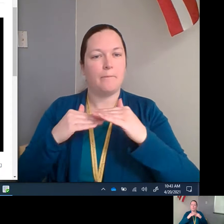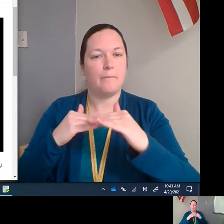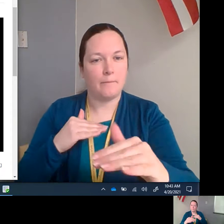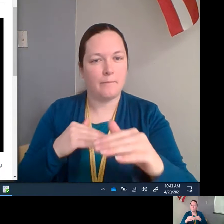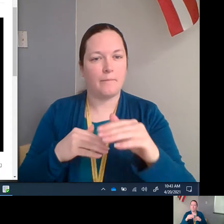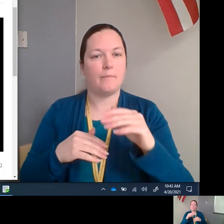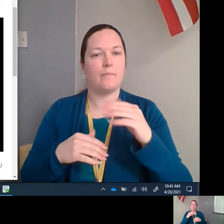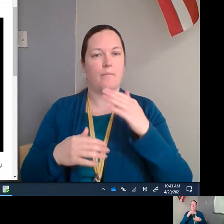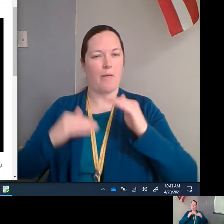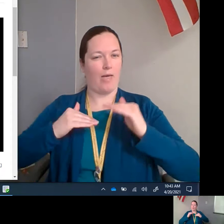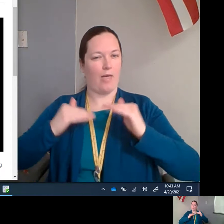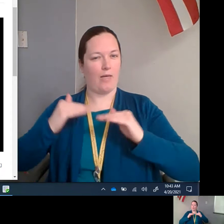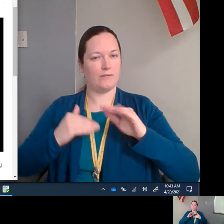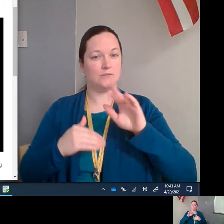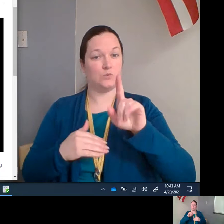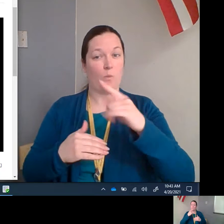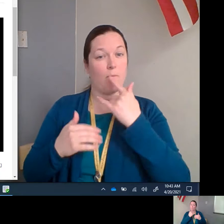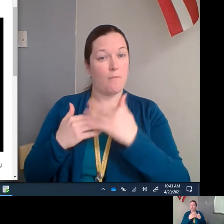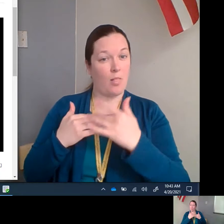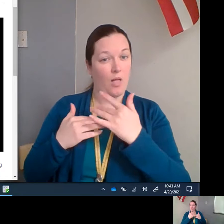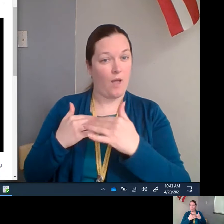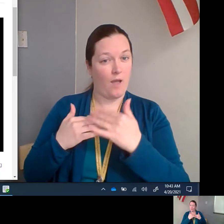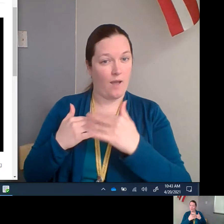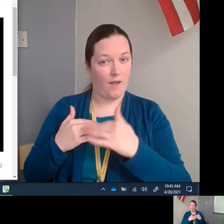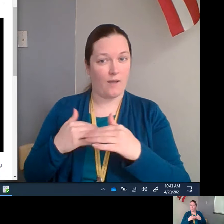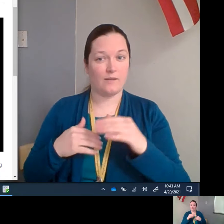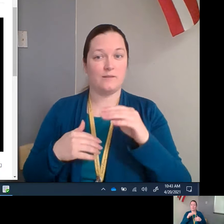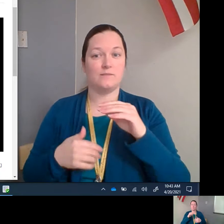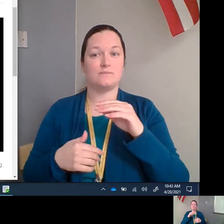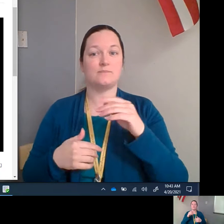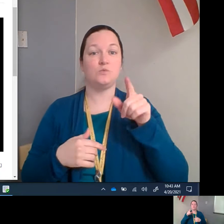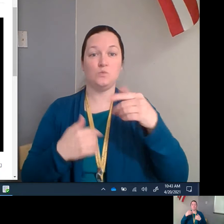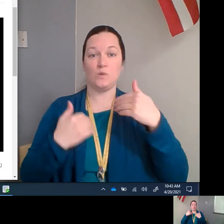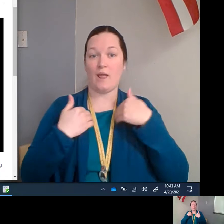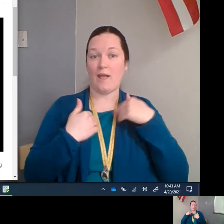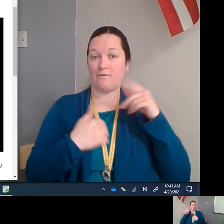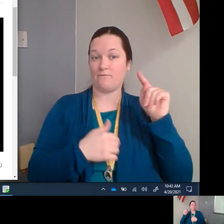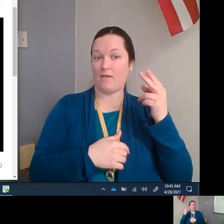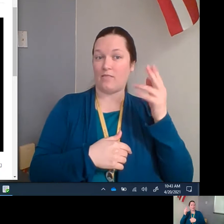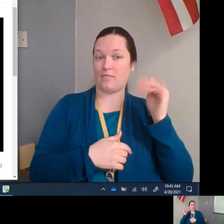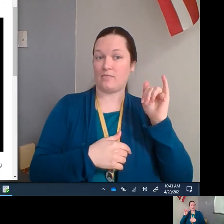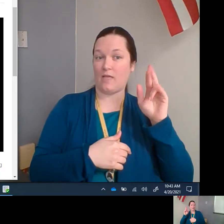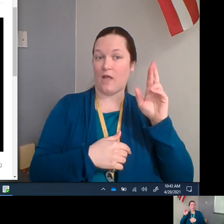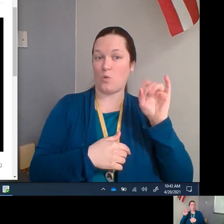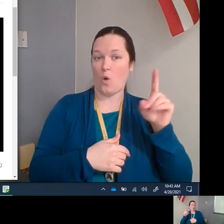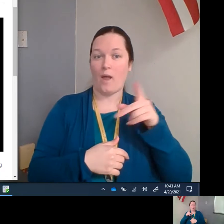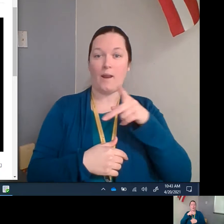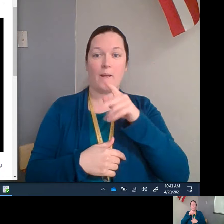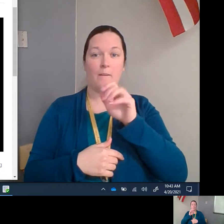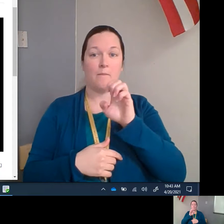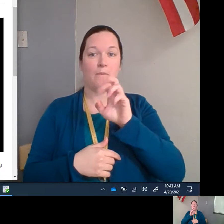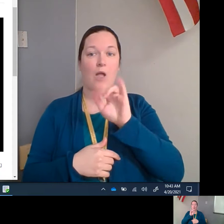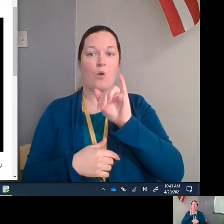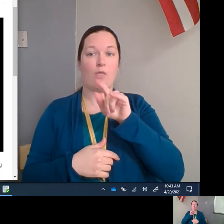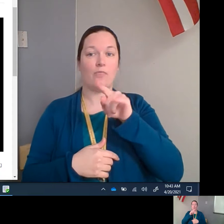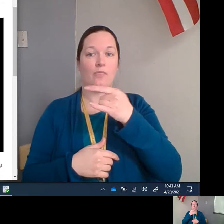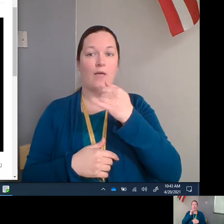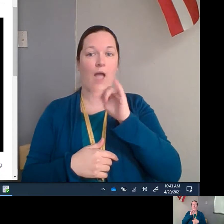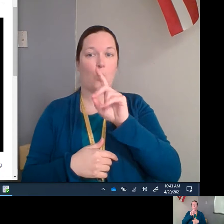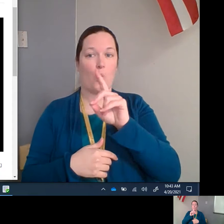blood calcium we have. So a quick example of that, we have a thyroid and a parathyroid gland. So basically, if our blood calcium level goes